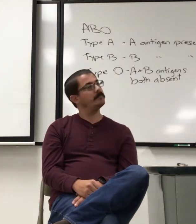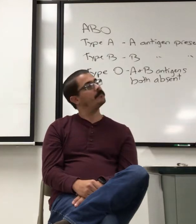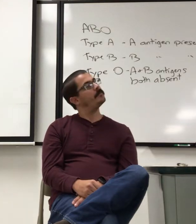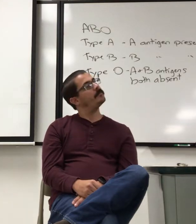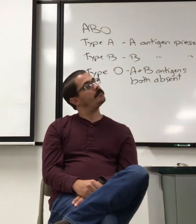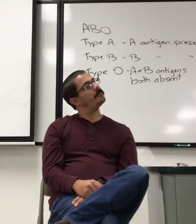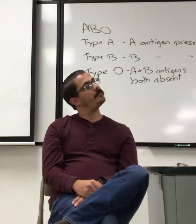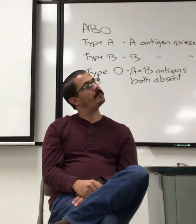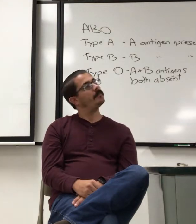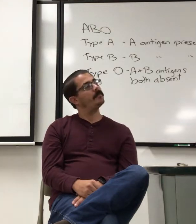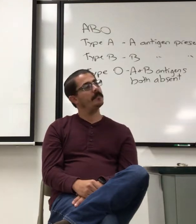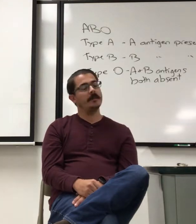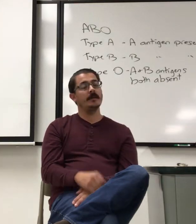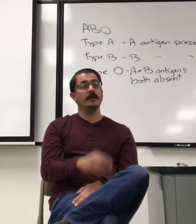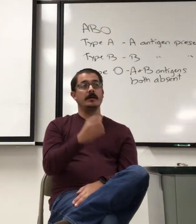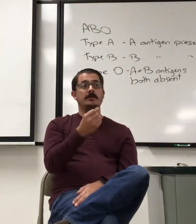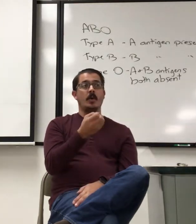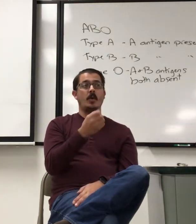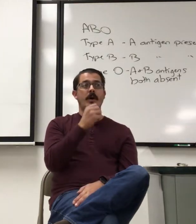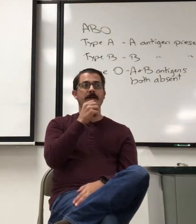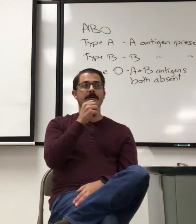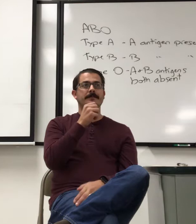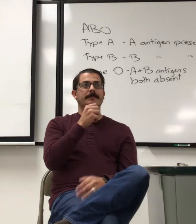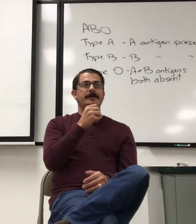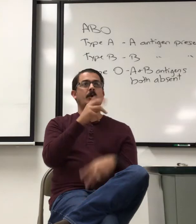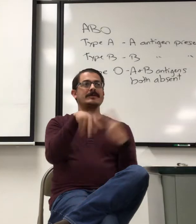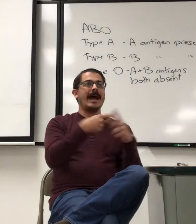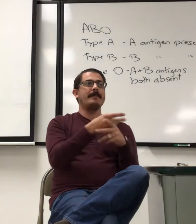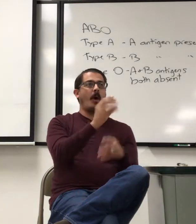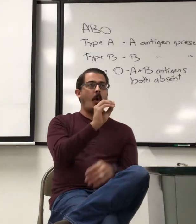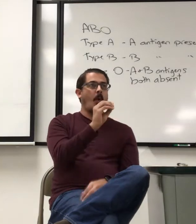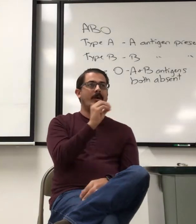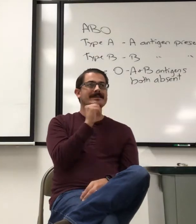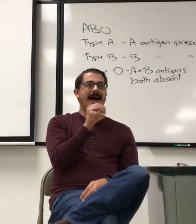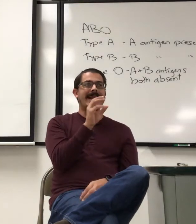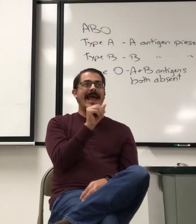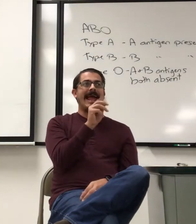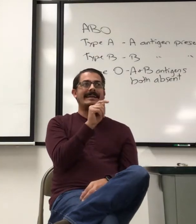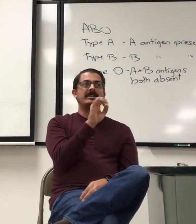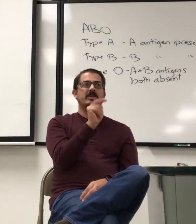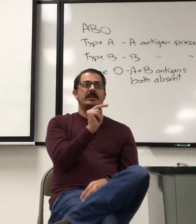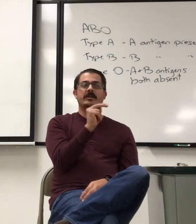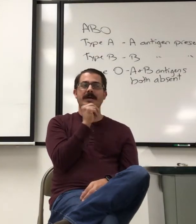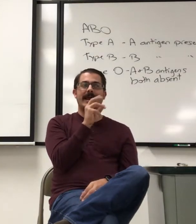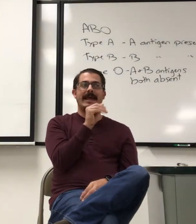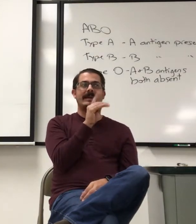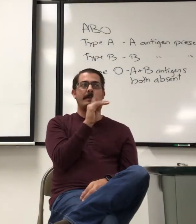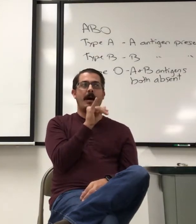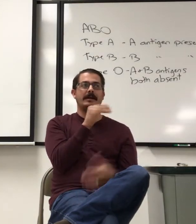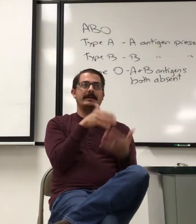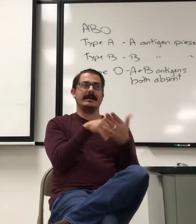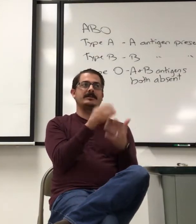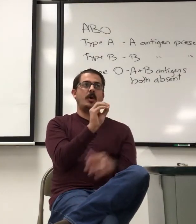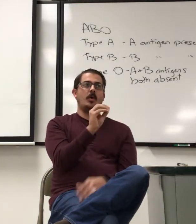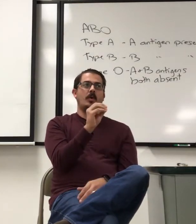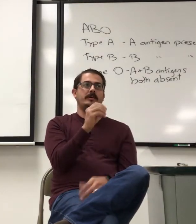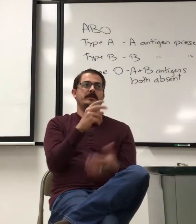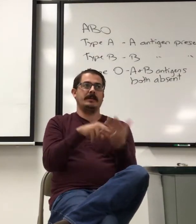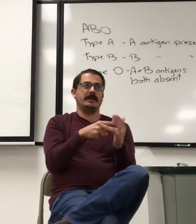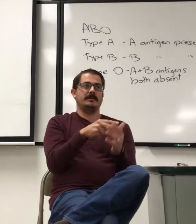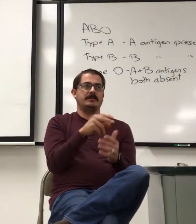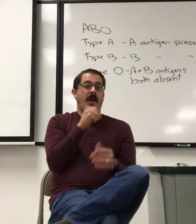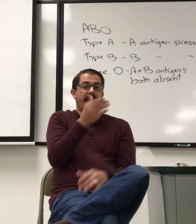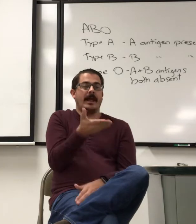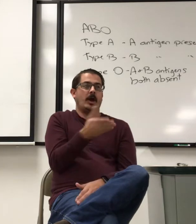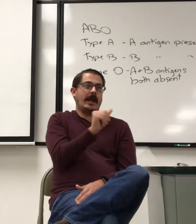So it's not type O is not an antigen. There's no antibody against it. It's just not there. That's what it means. ABO, that's